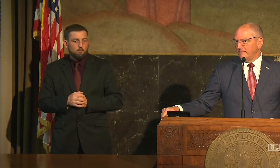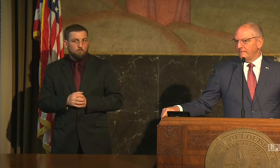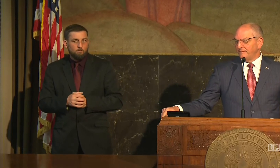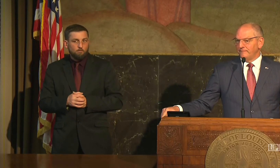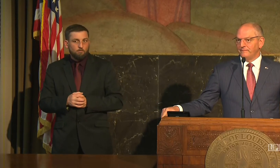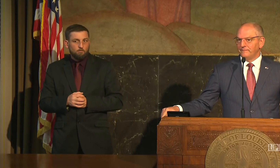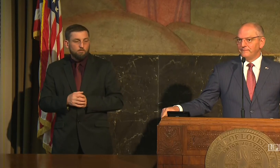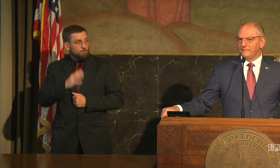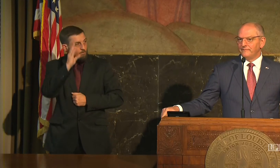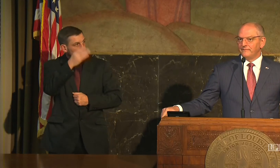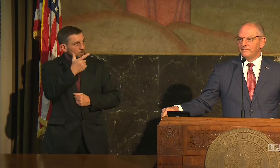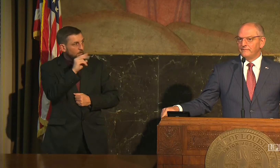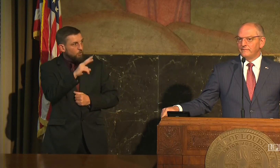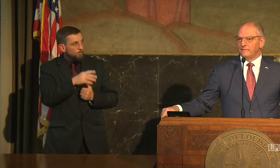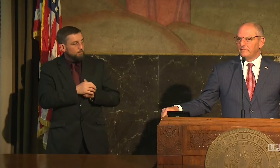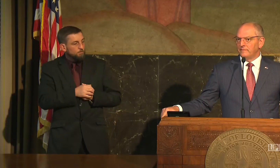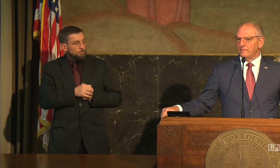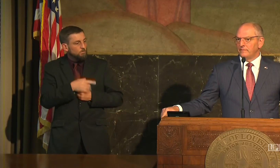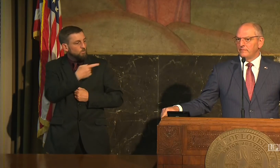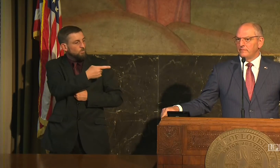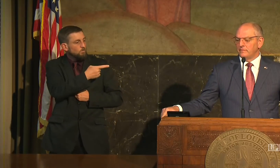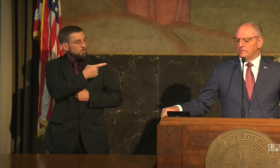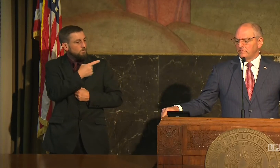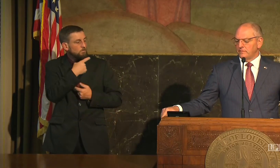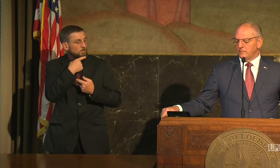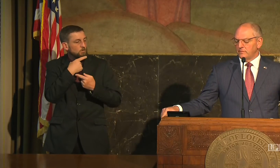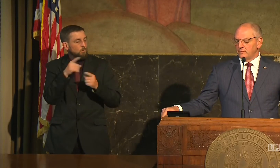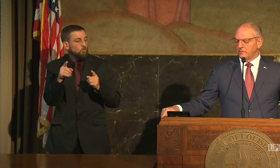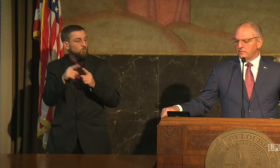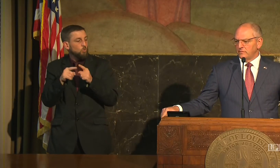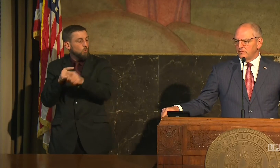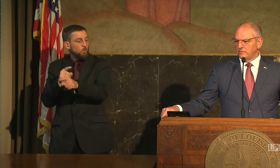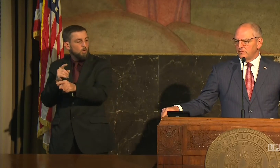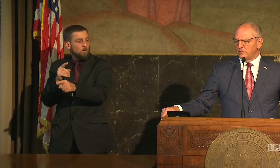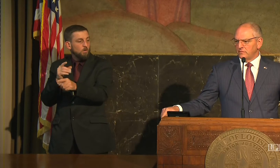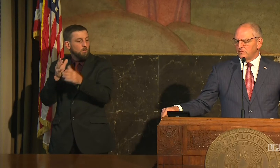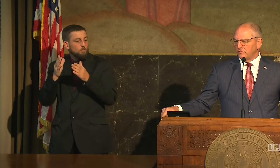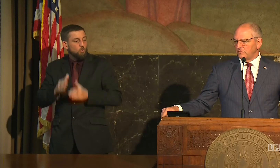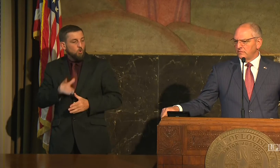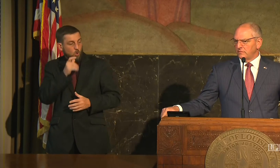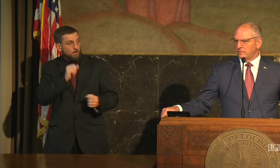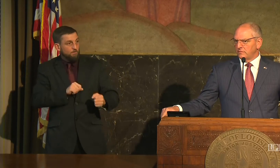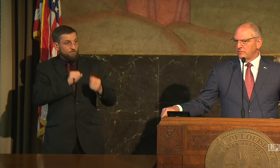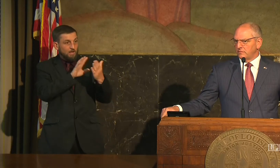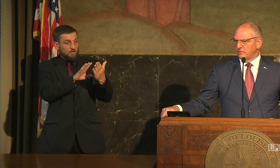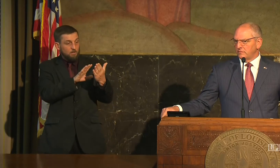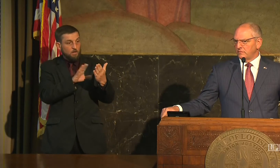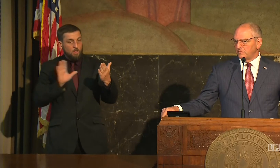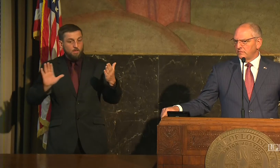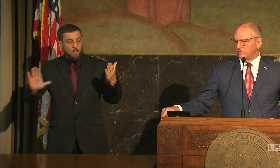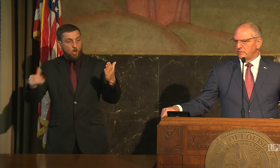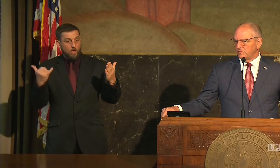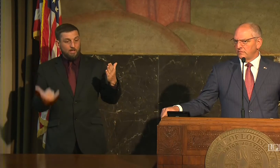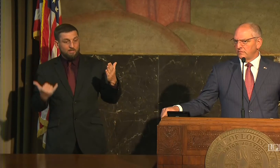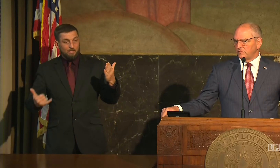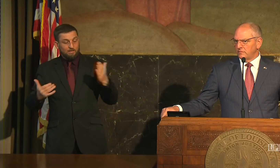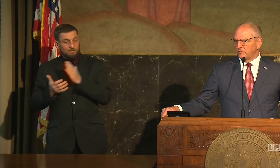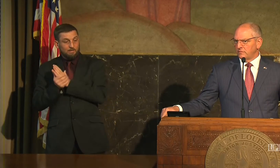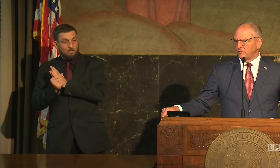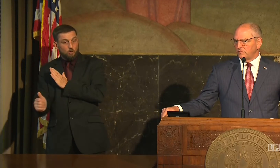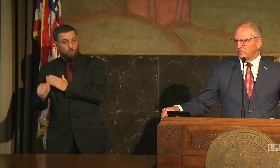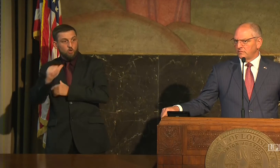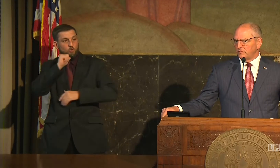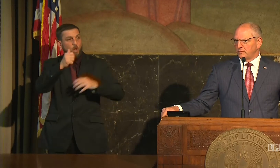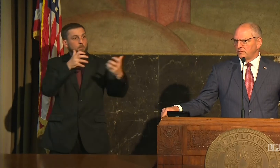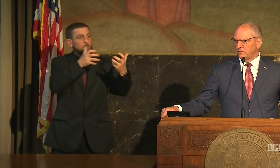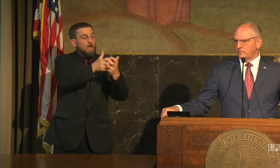Hi, Governor. What would you say to a Louisiana resident who's facing a job market where their existing skills don't match the skills